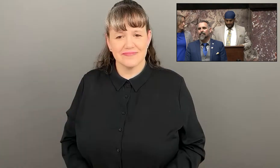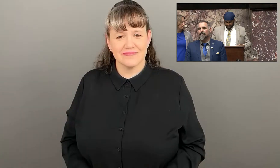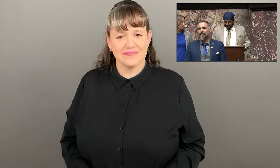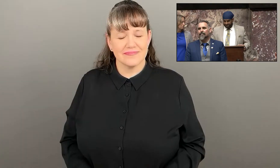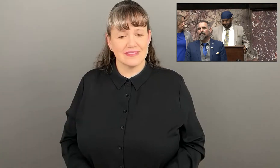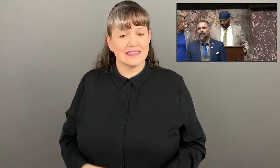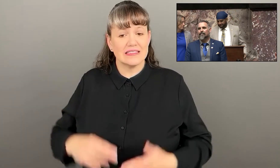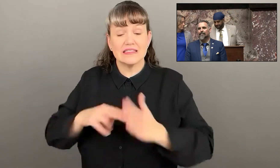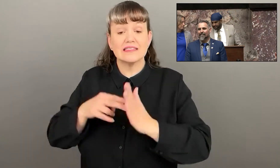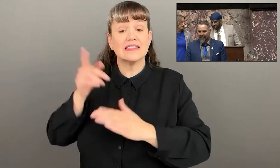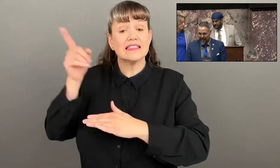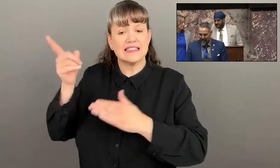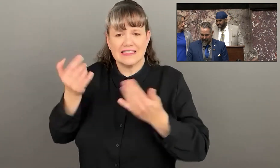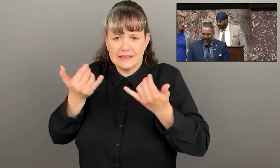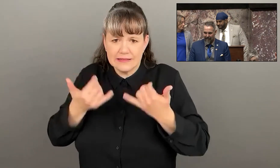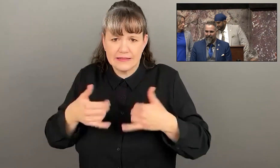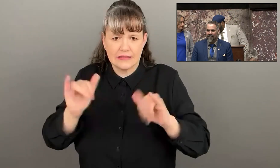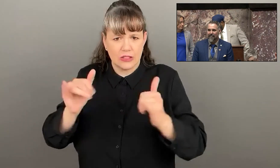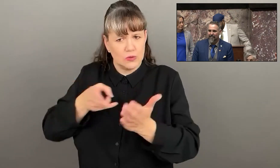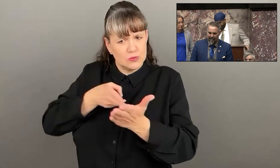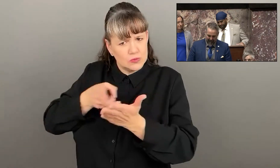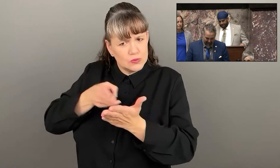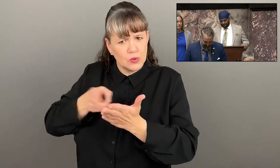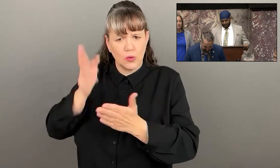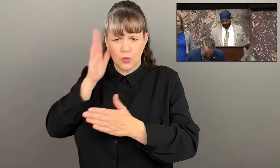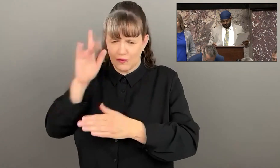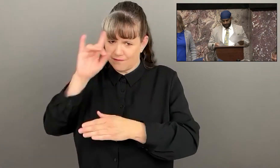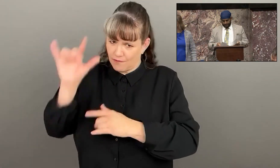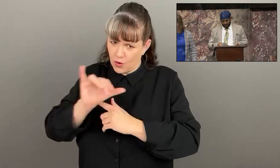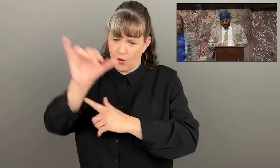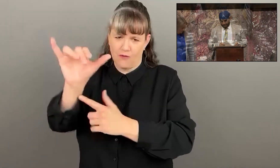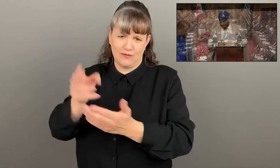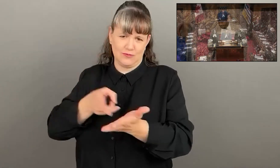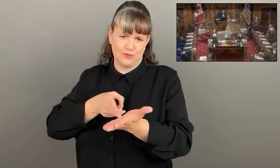true. Thank you.